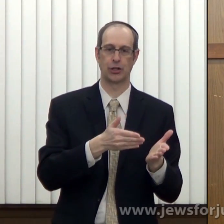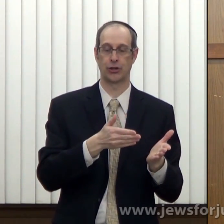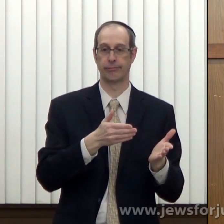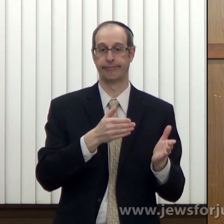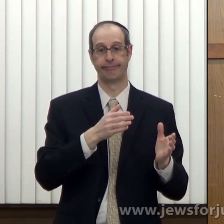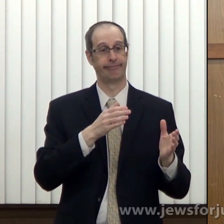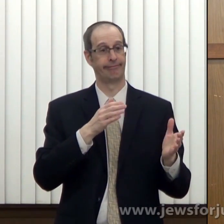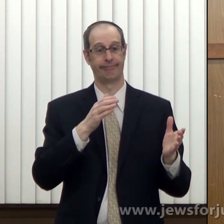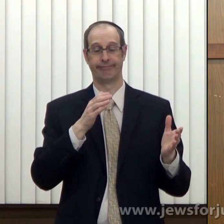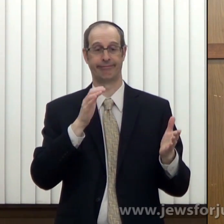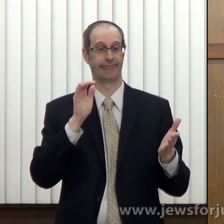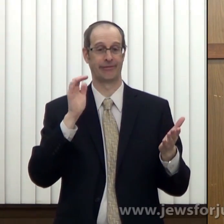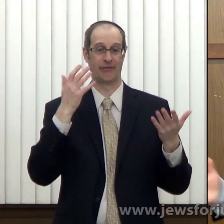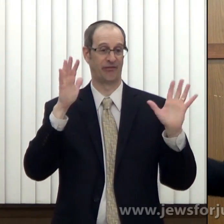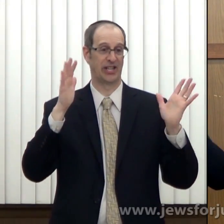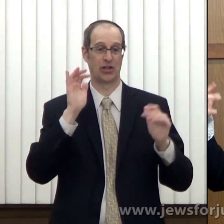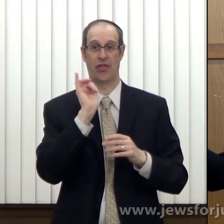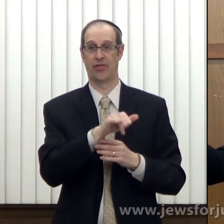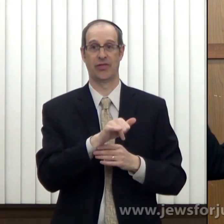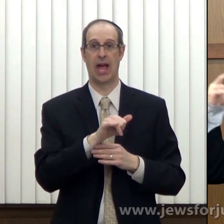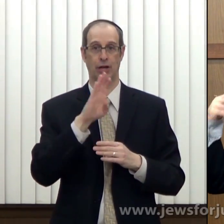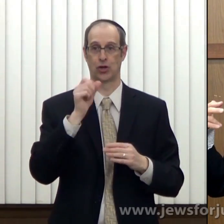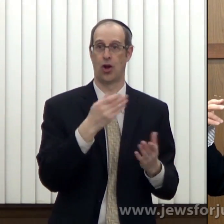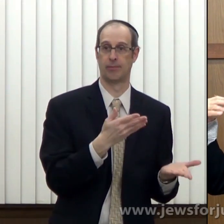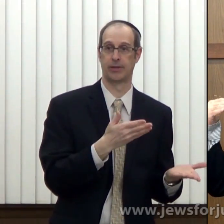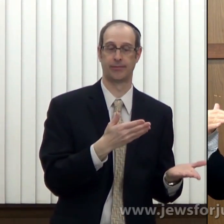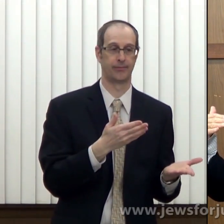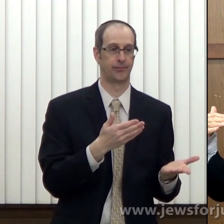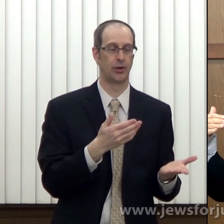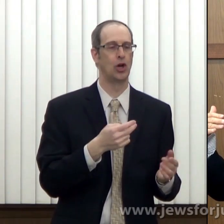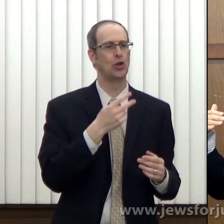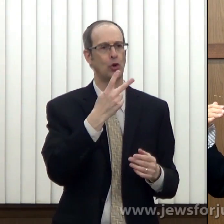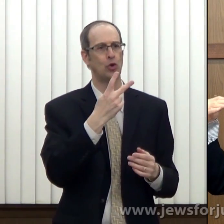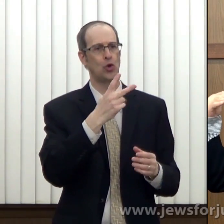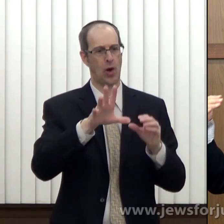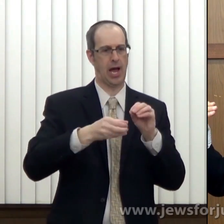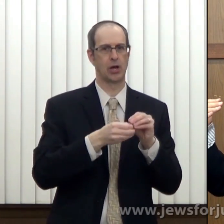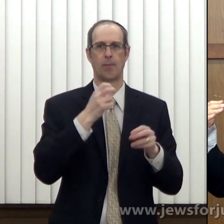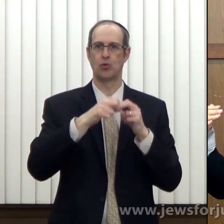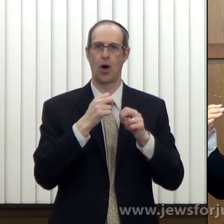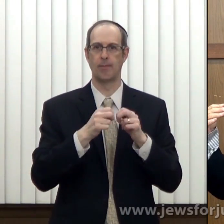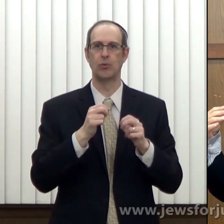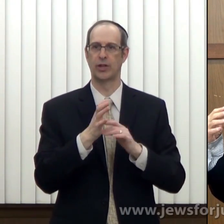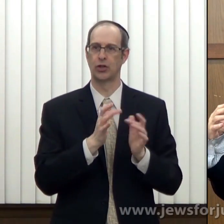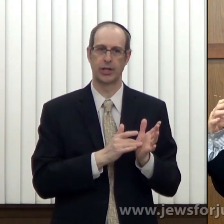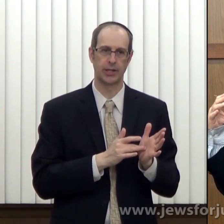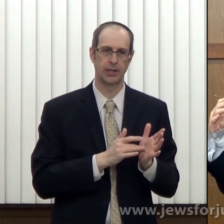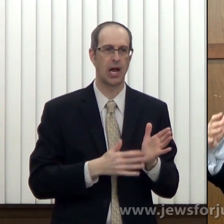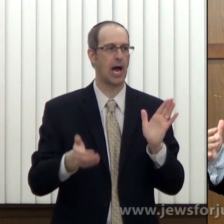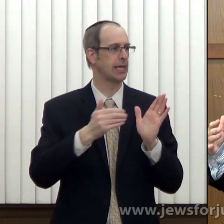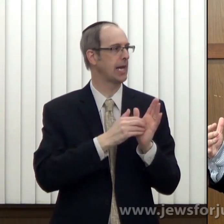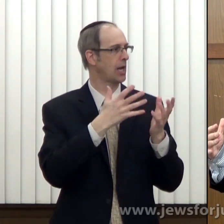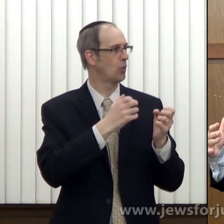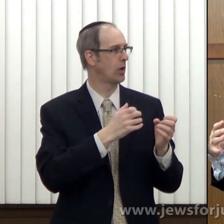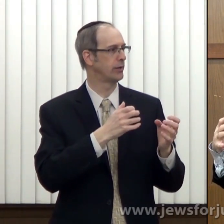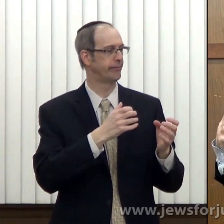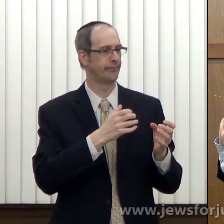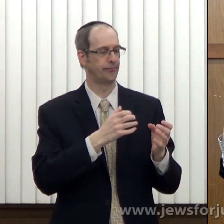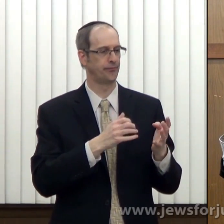any way. So here we have two additional problems with Jesus. Again, I just want to sum up